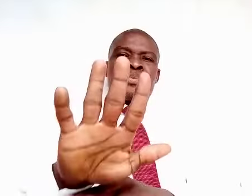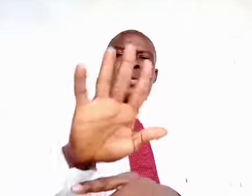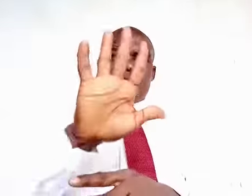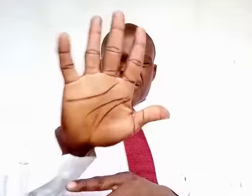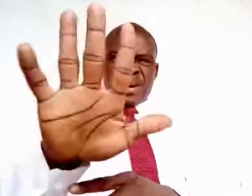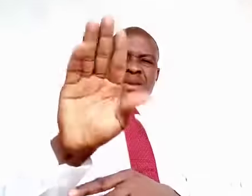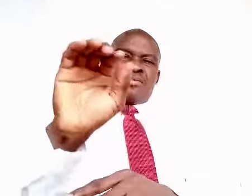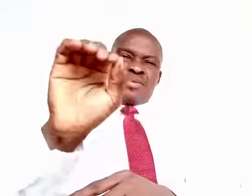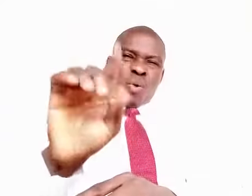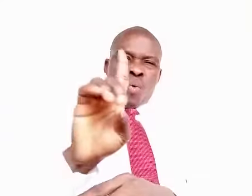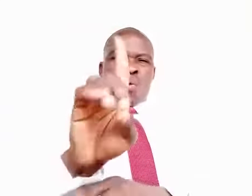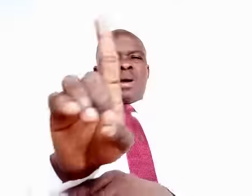23 875 501. That is